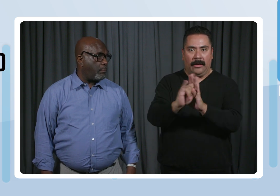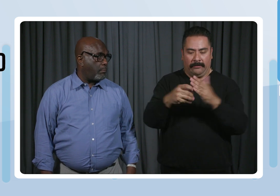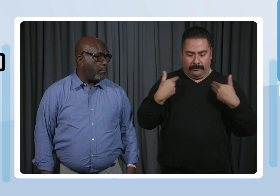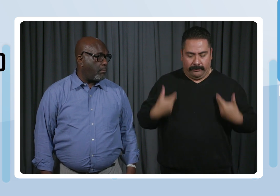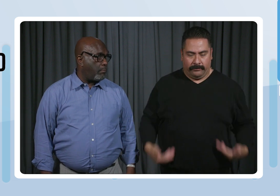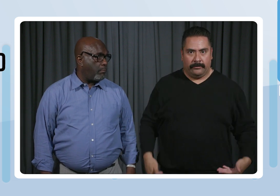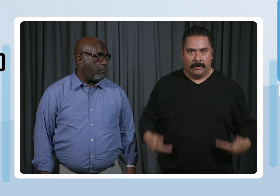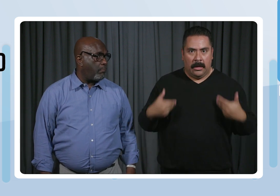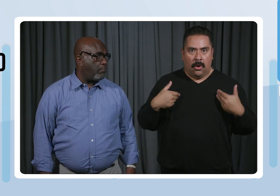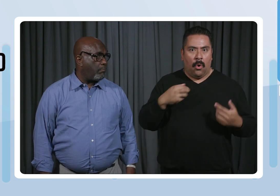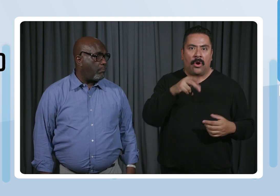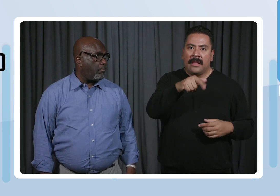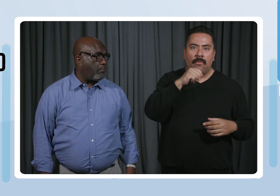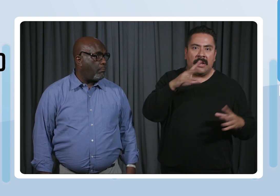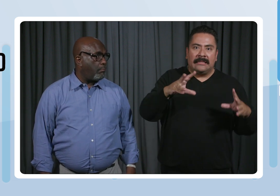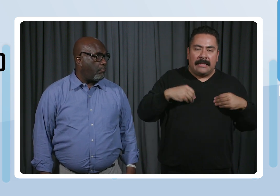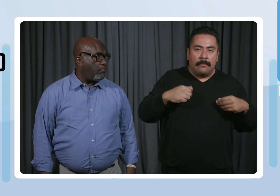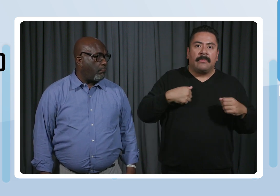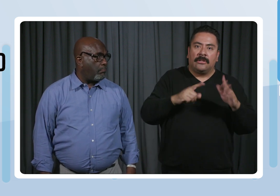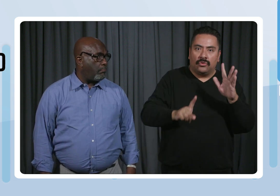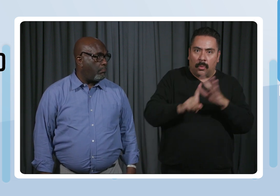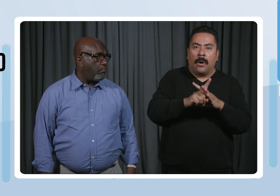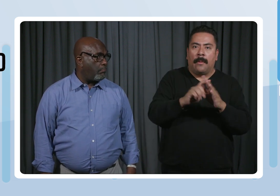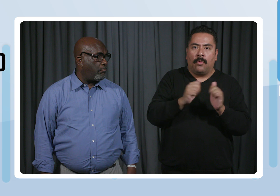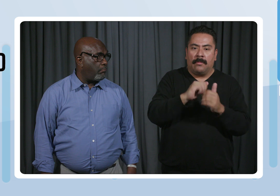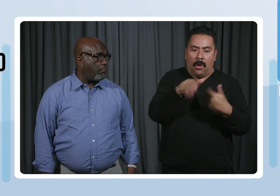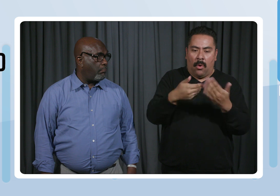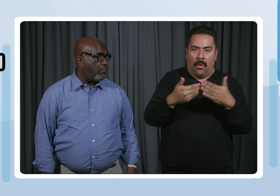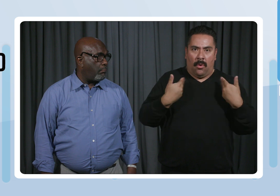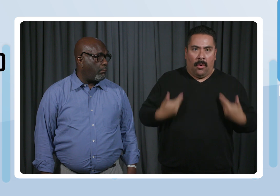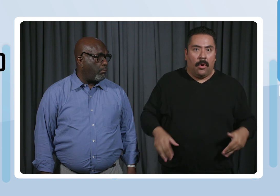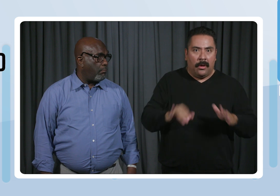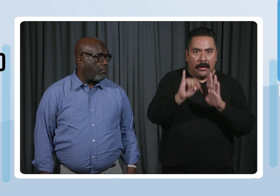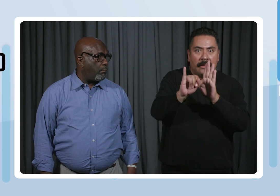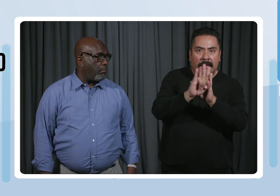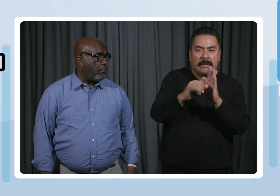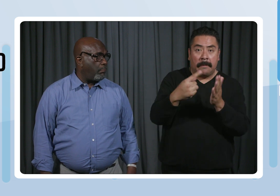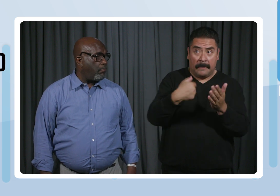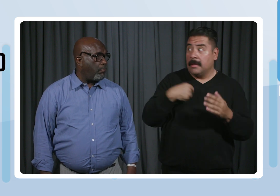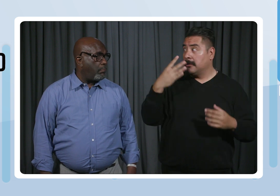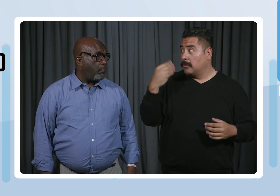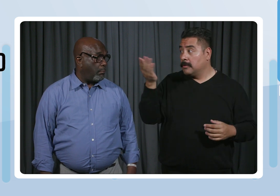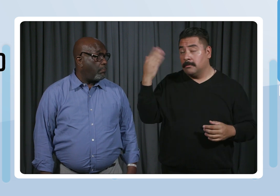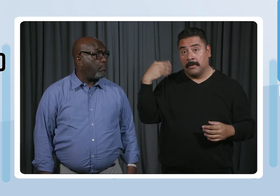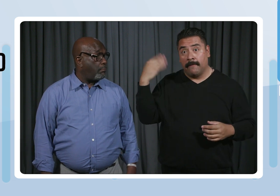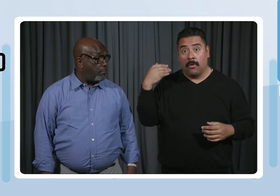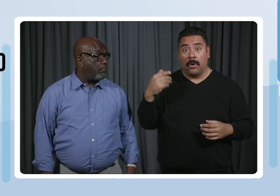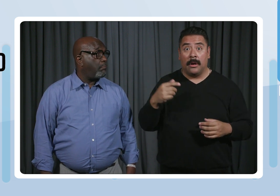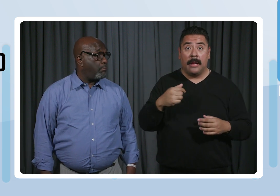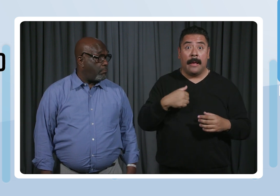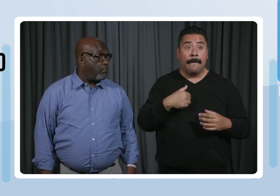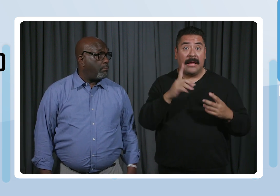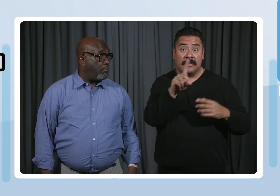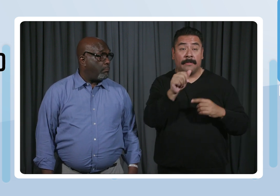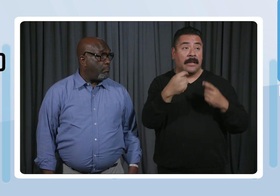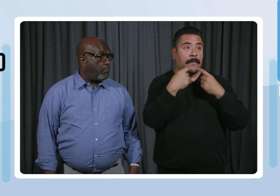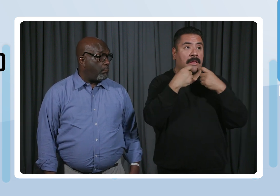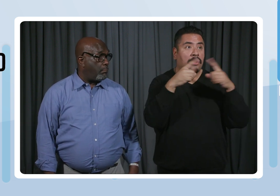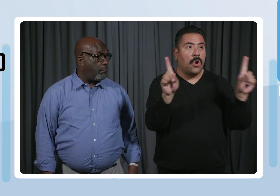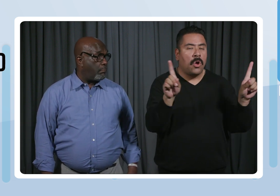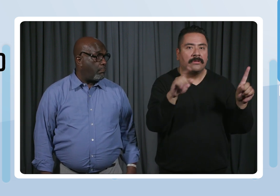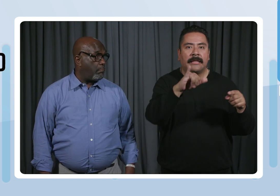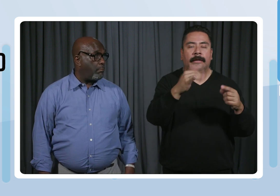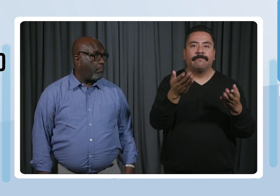that I'm going to show up as my whole self. And there were definitely times where I came up against that, where when I disclosed my disability, that was what